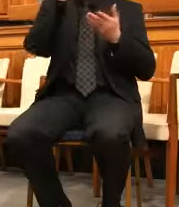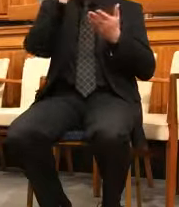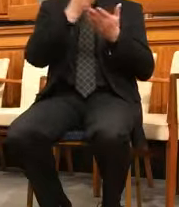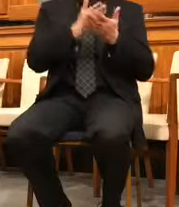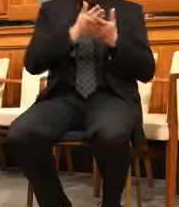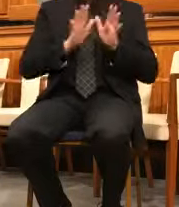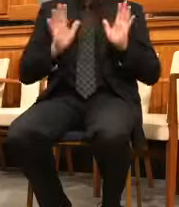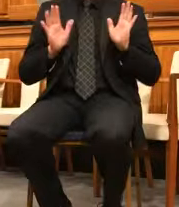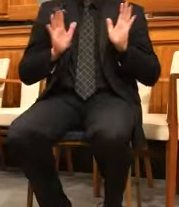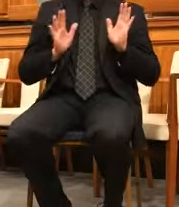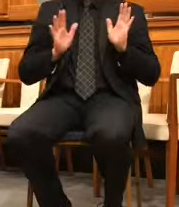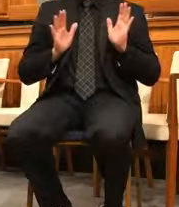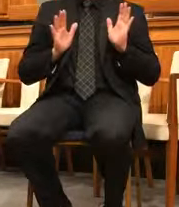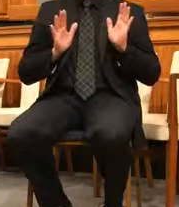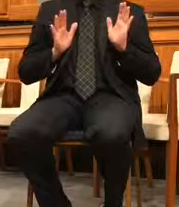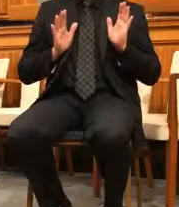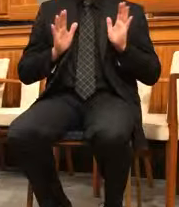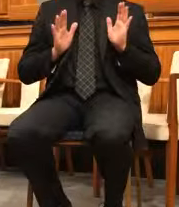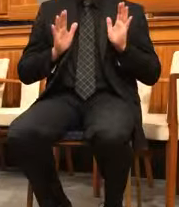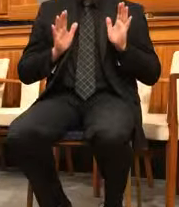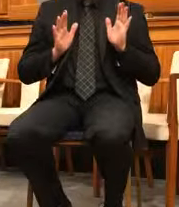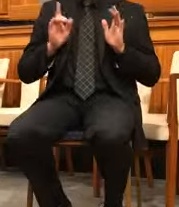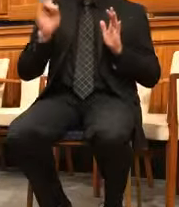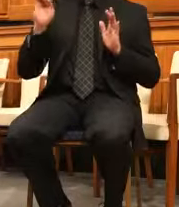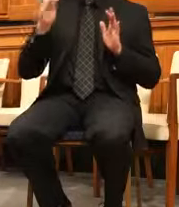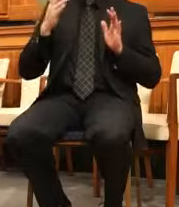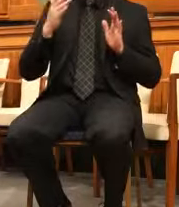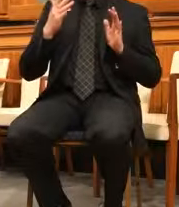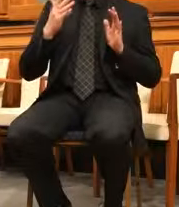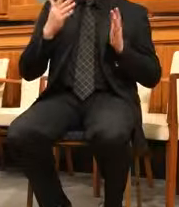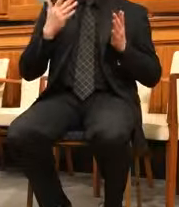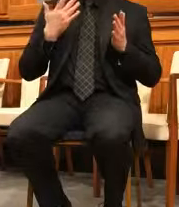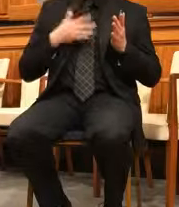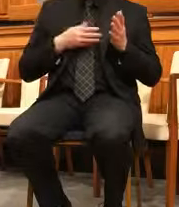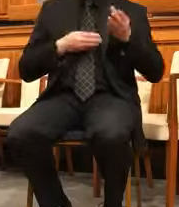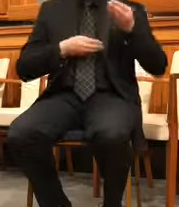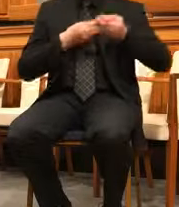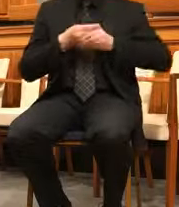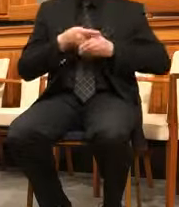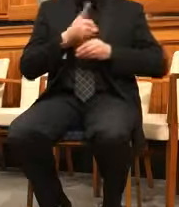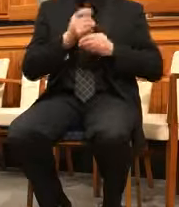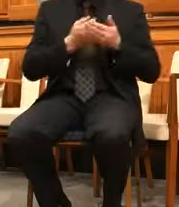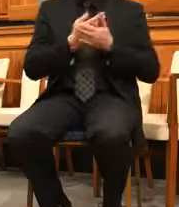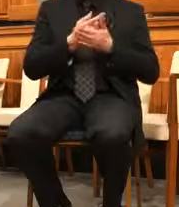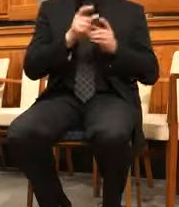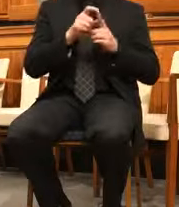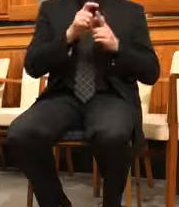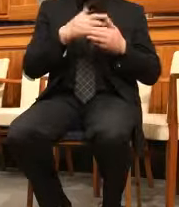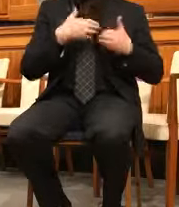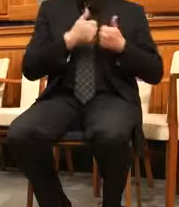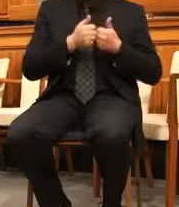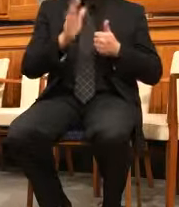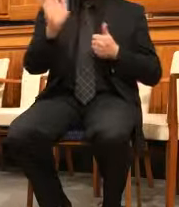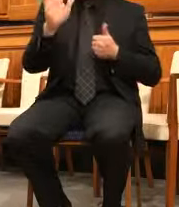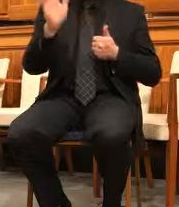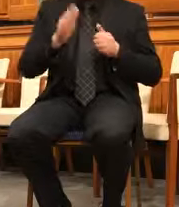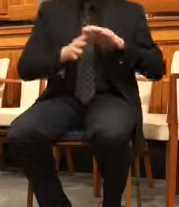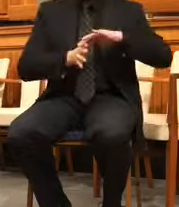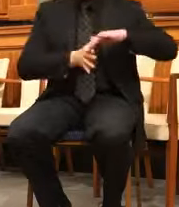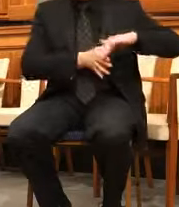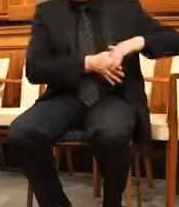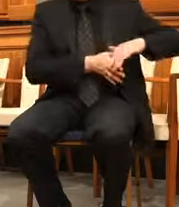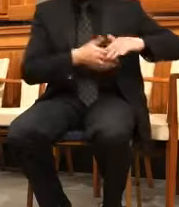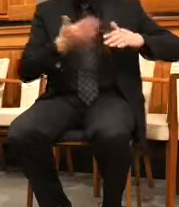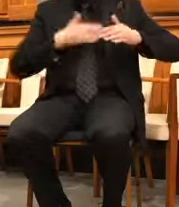members this evening to consider the narrative, the account of the healing, that just these words, which